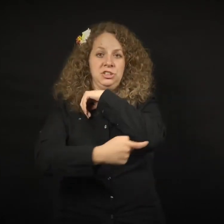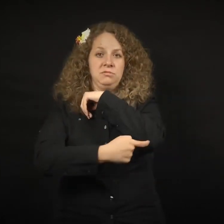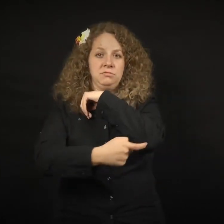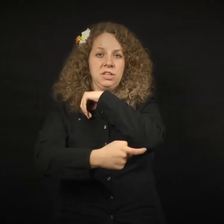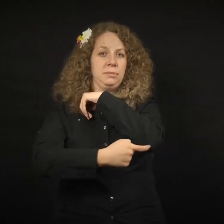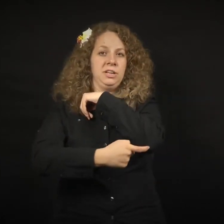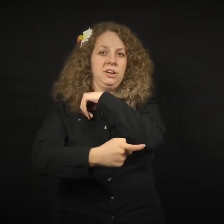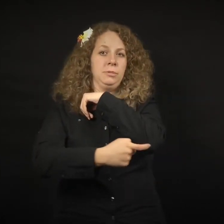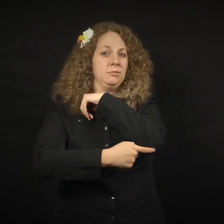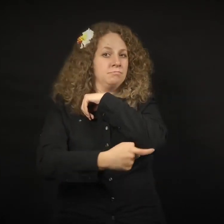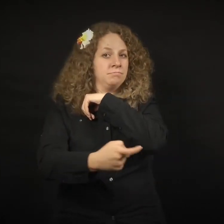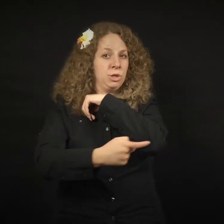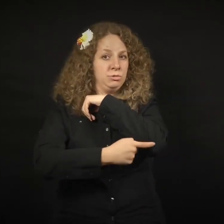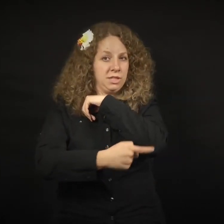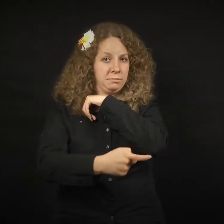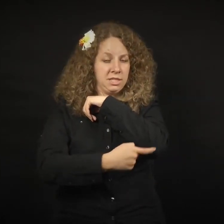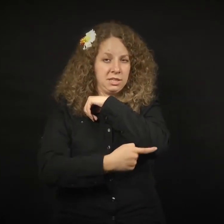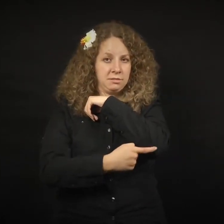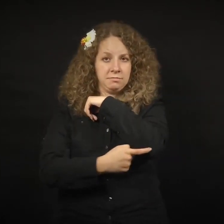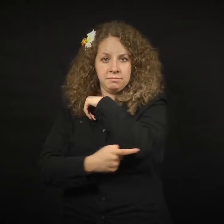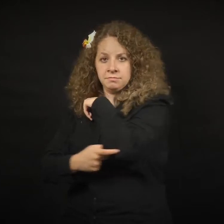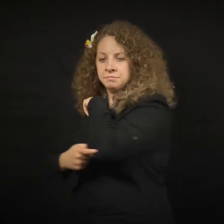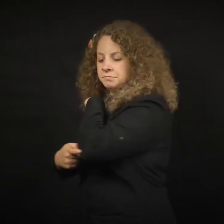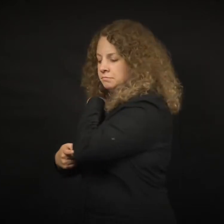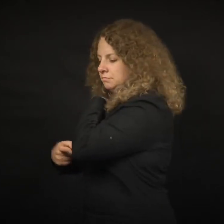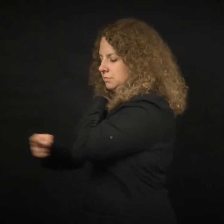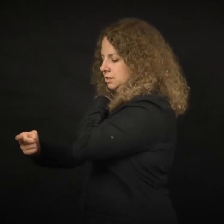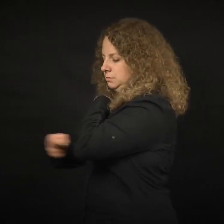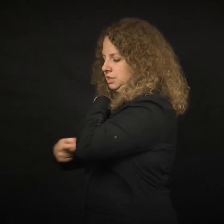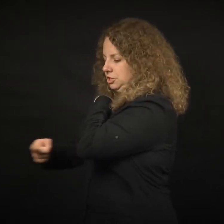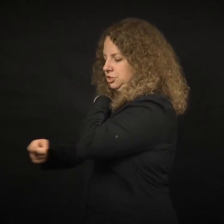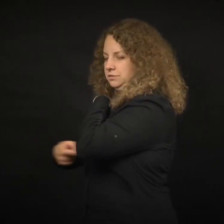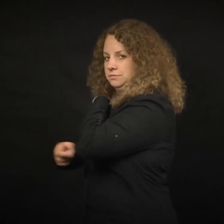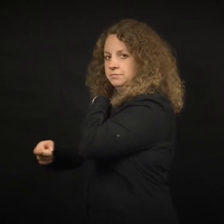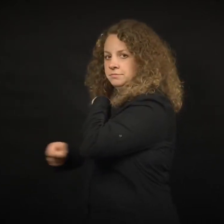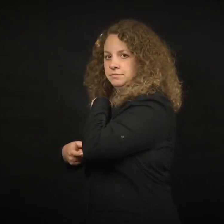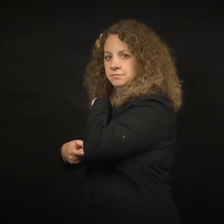Temptation. Tapping your elbow. You tempted. Temptation.